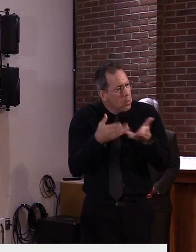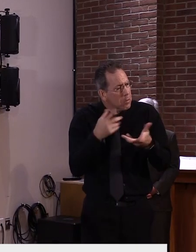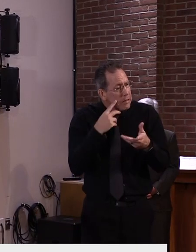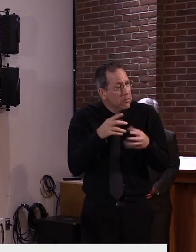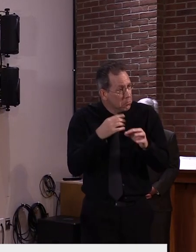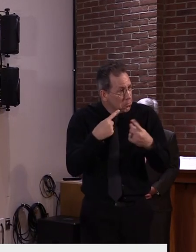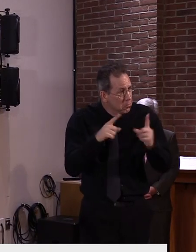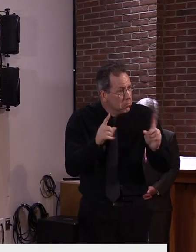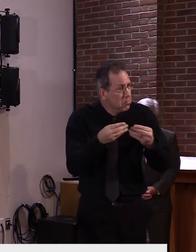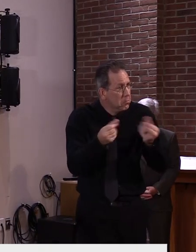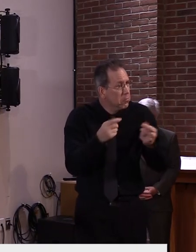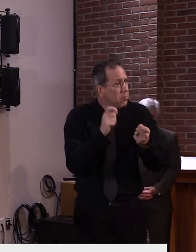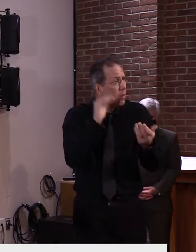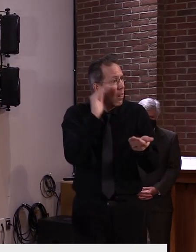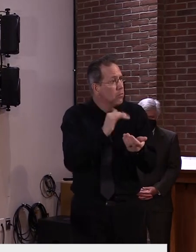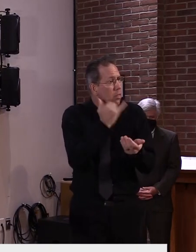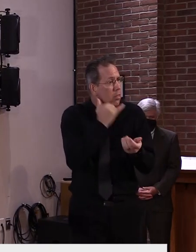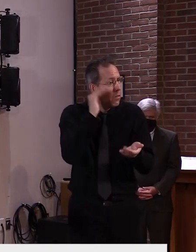thank you.